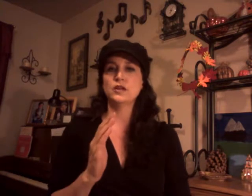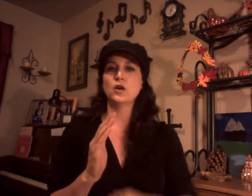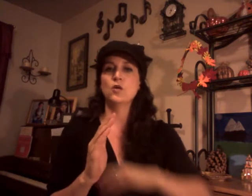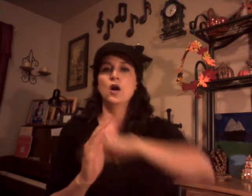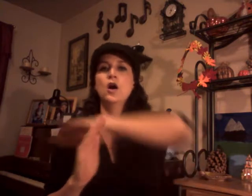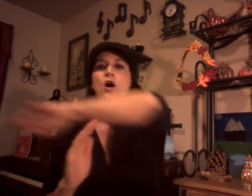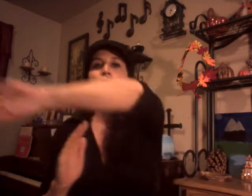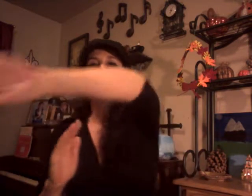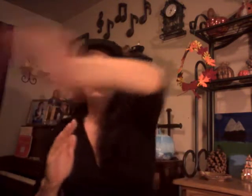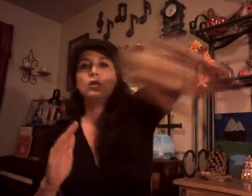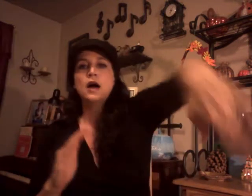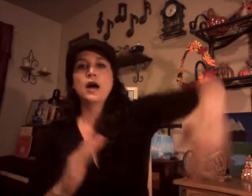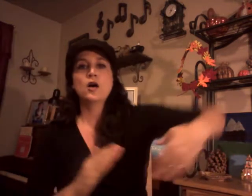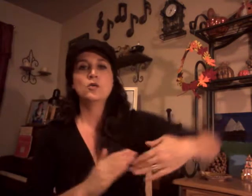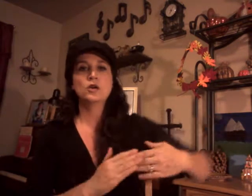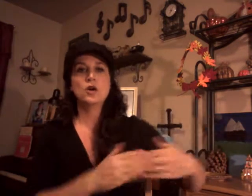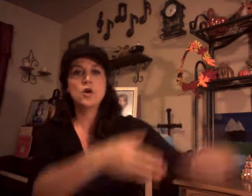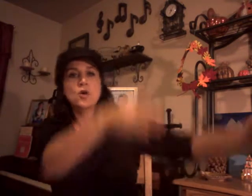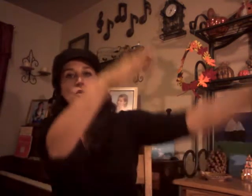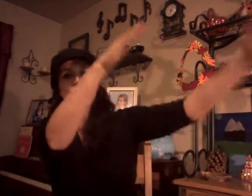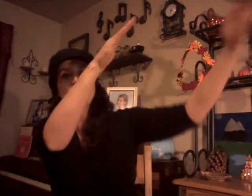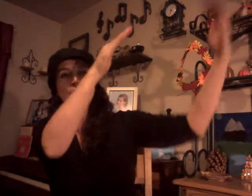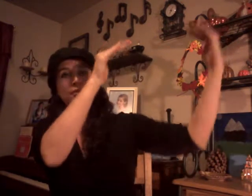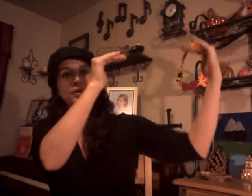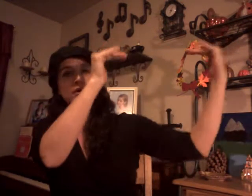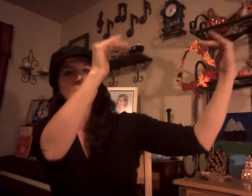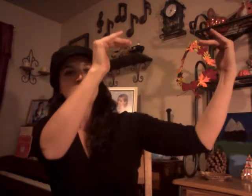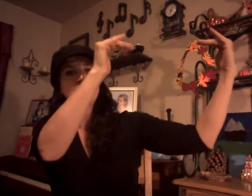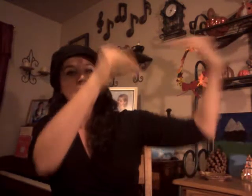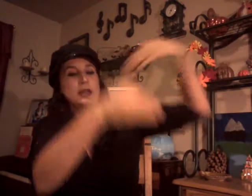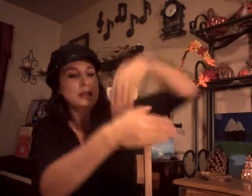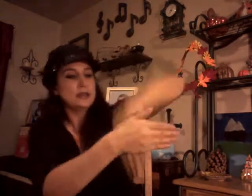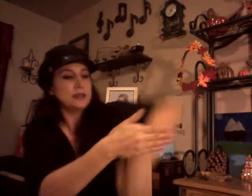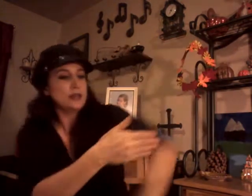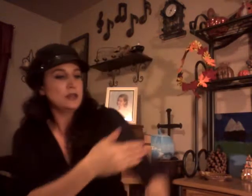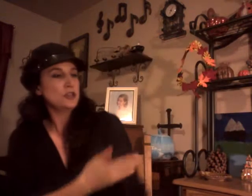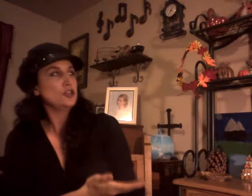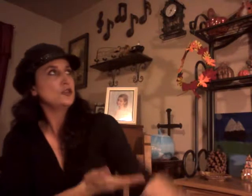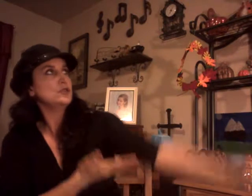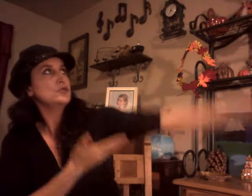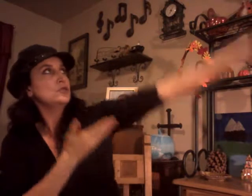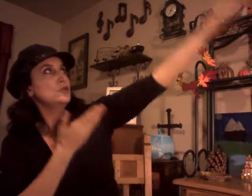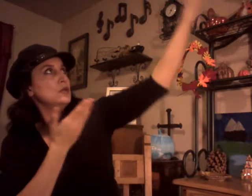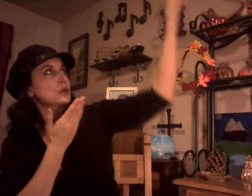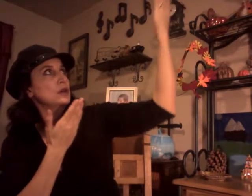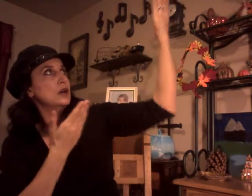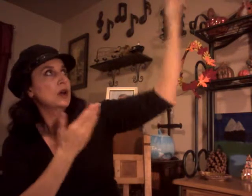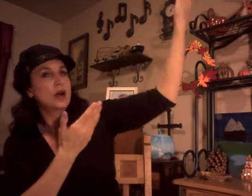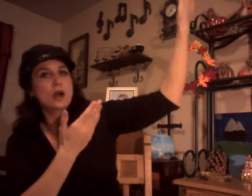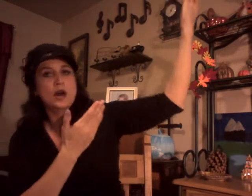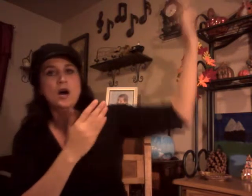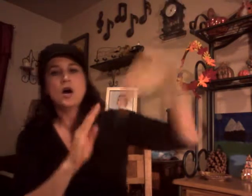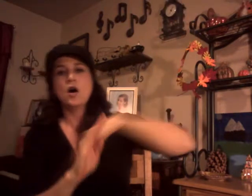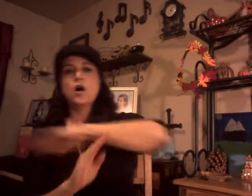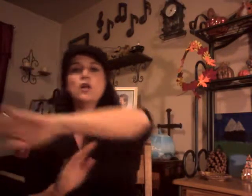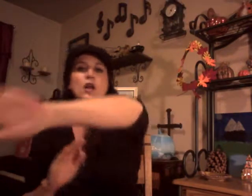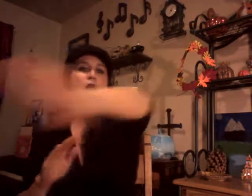go, all our hope is in you. All